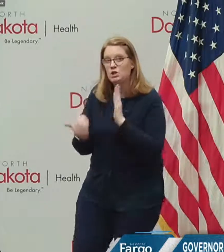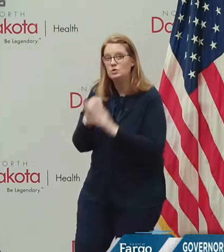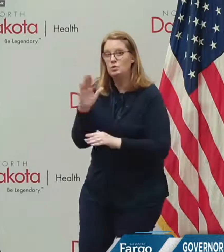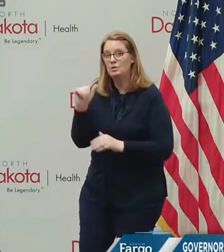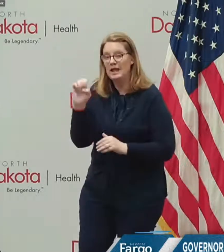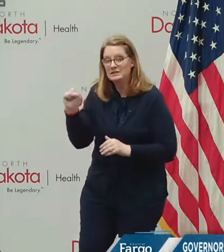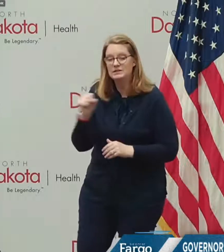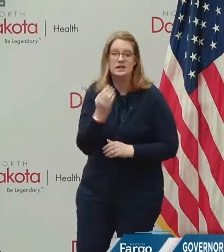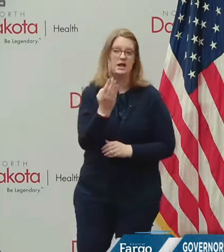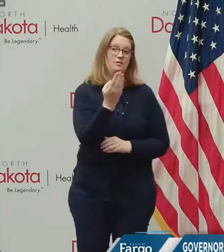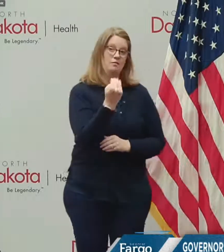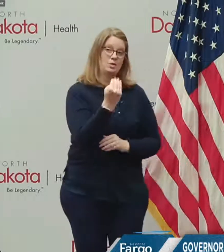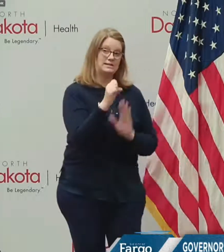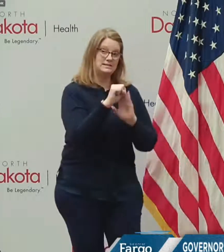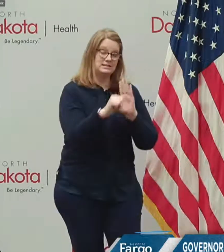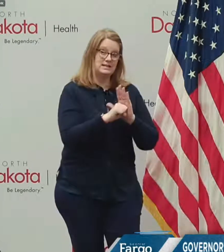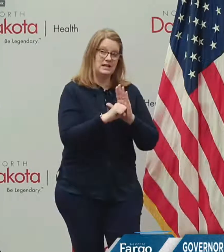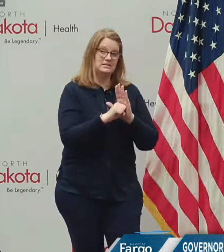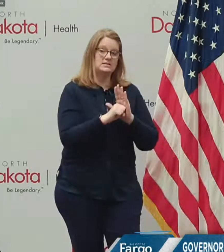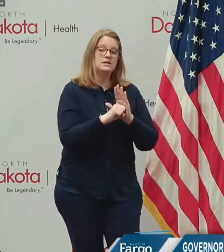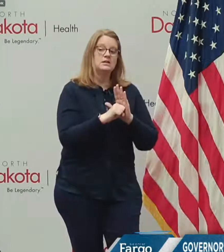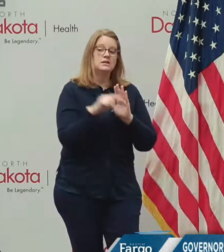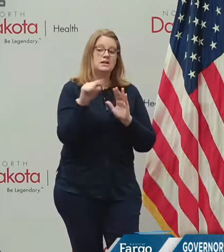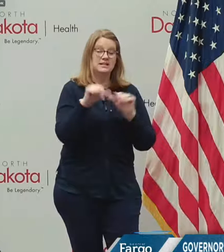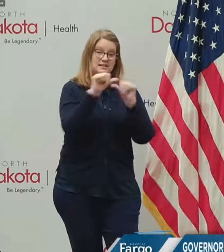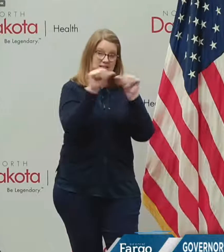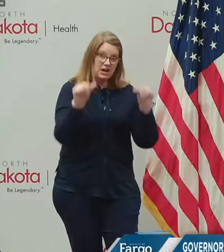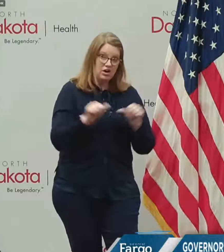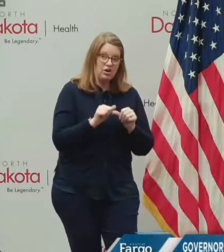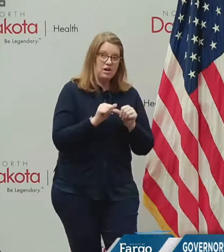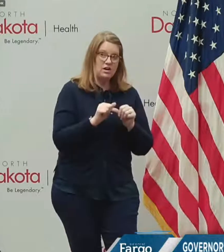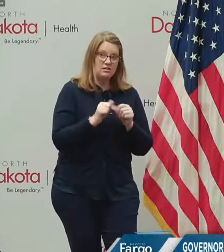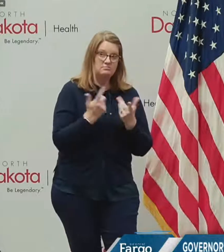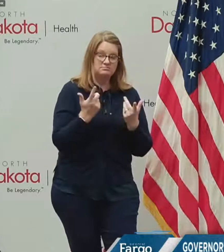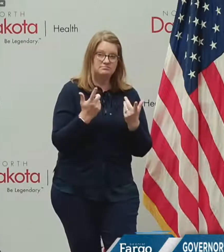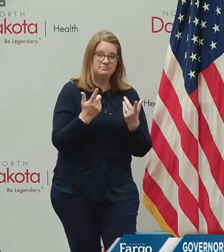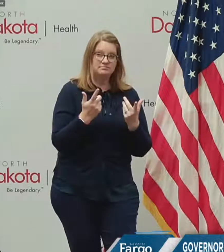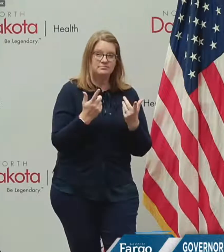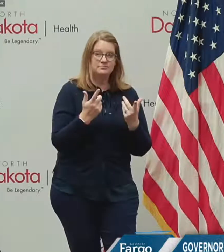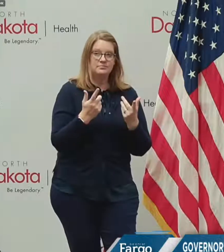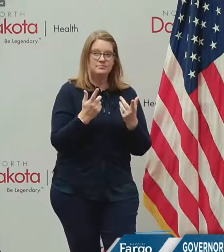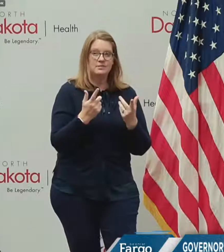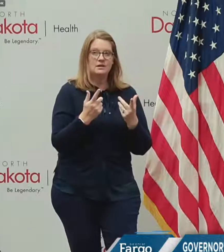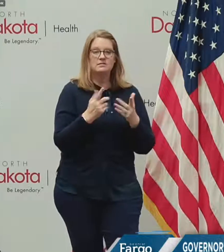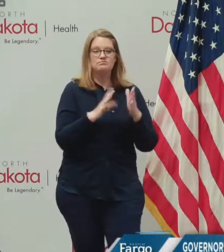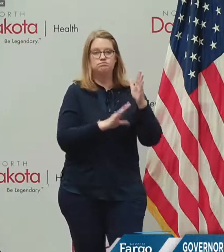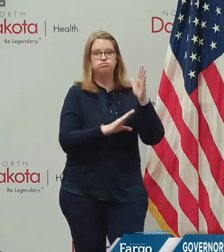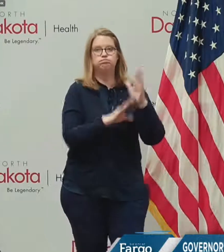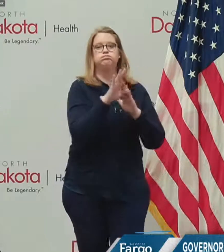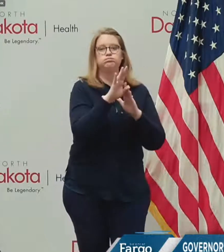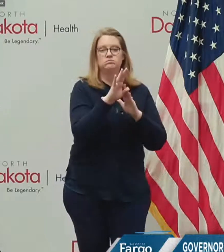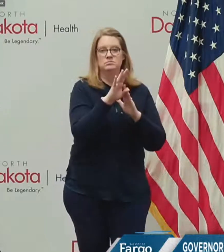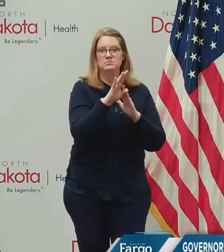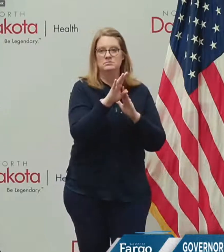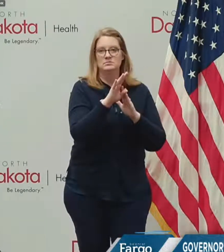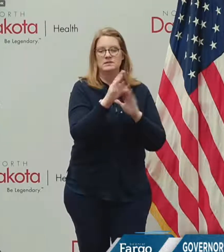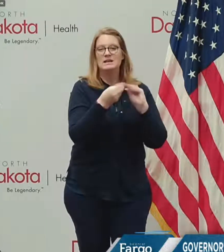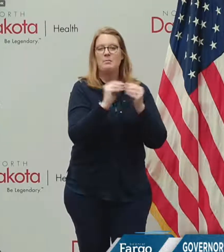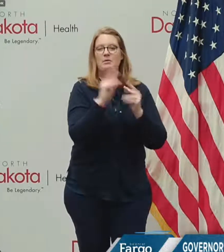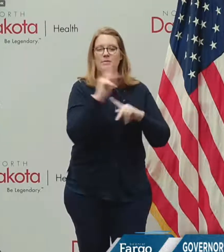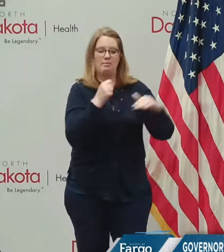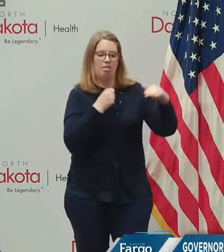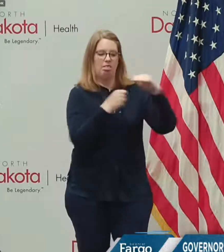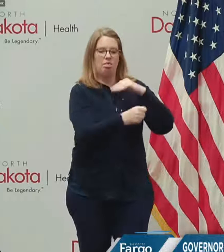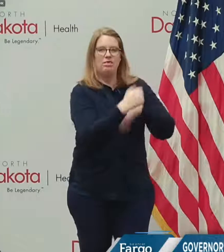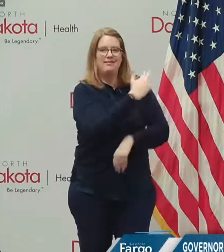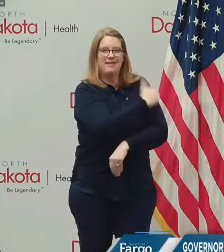14 states in this region and around the country also had peak hospitalizations during the entire